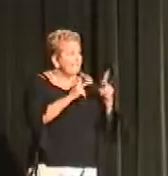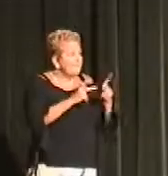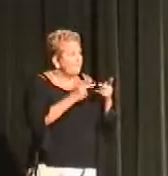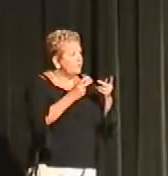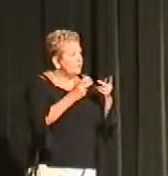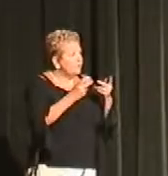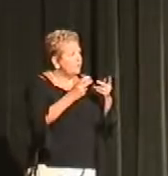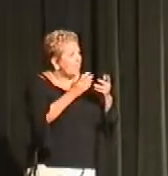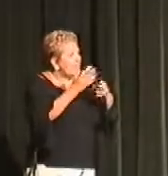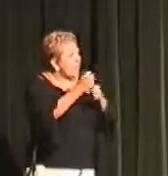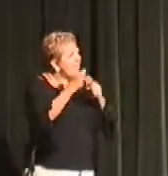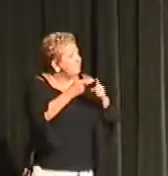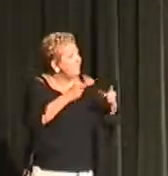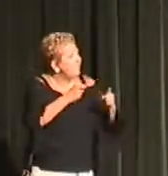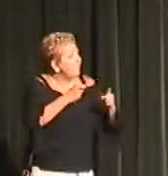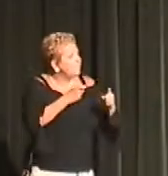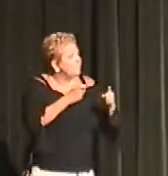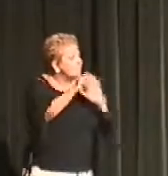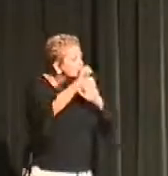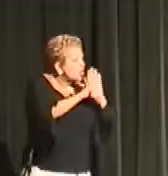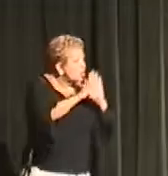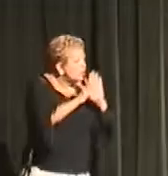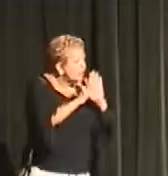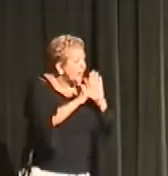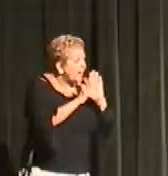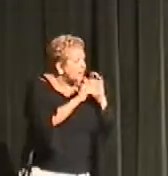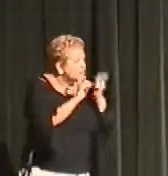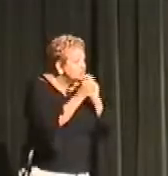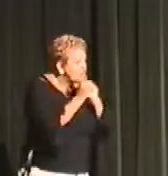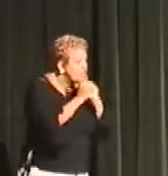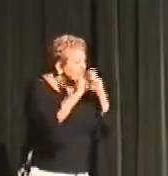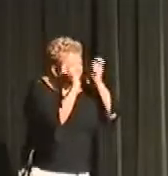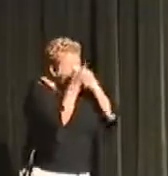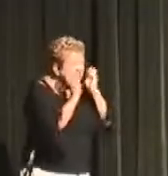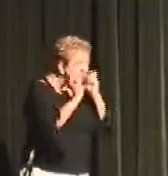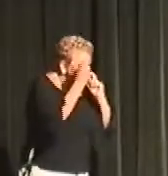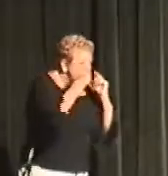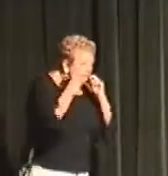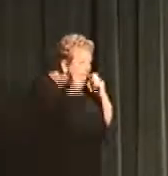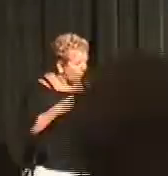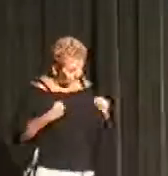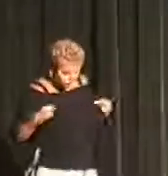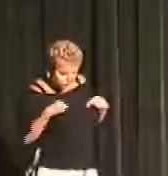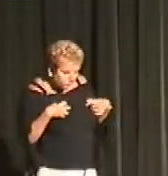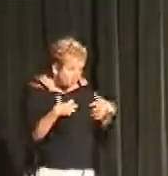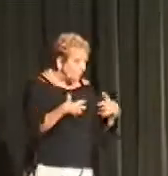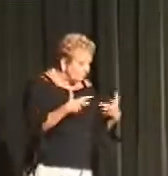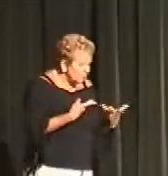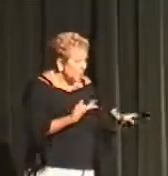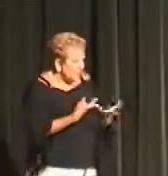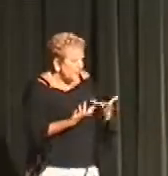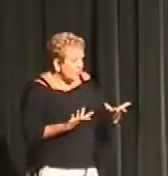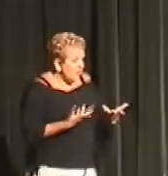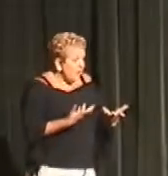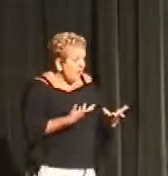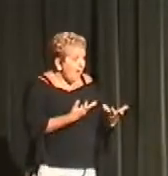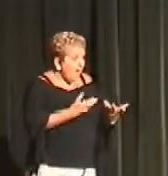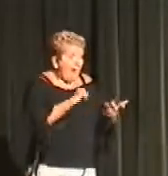plastic surgery or something, you know what I mean? Because I don't feel the way that I used to feel. I don't look the way that I used to look.